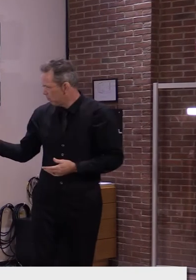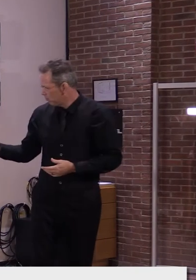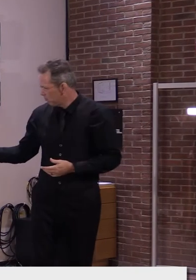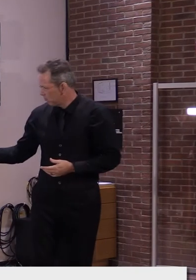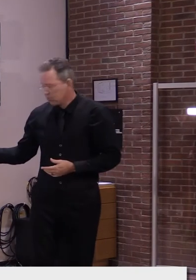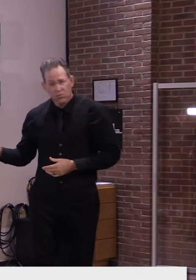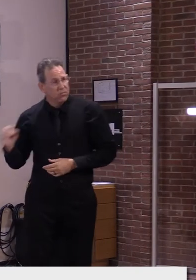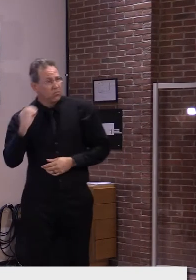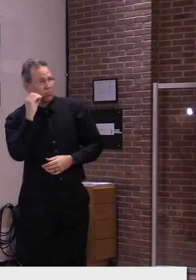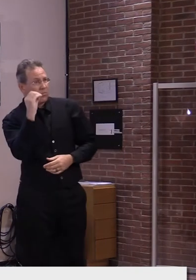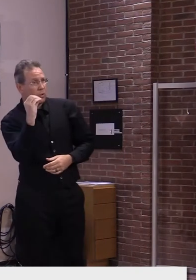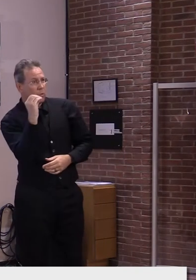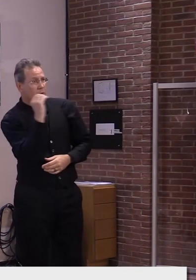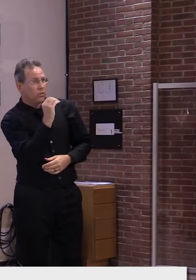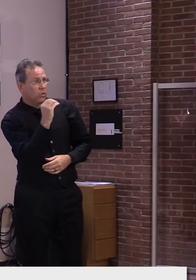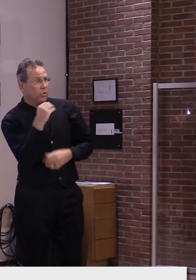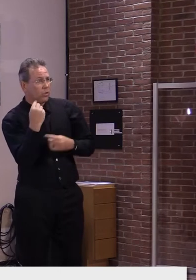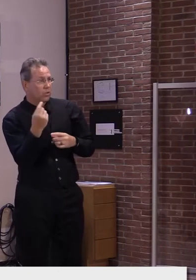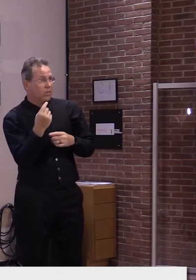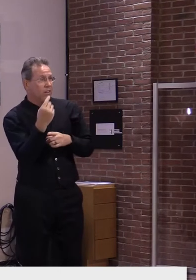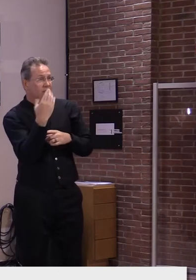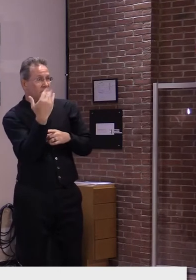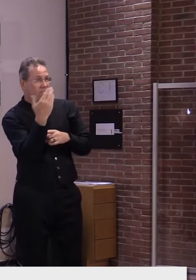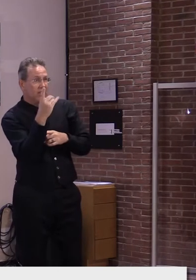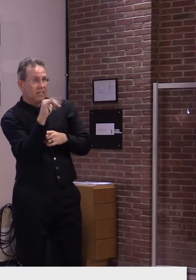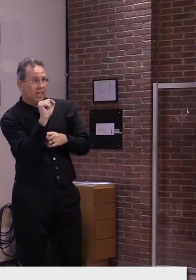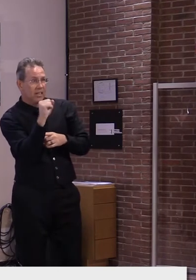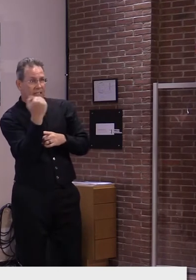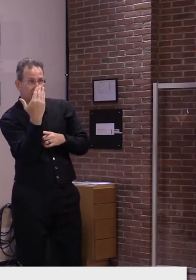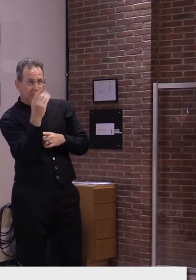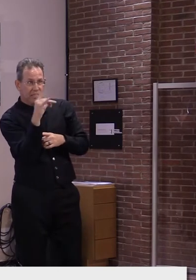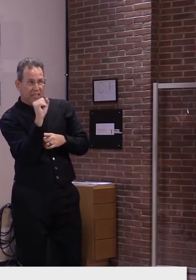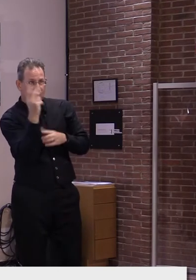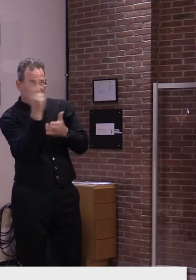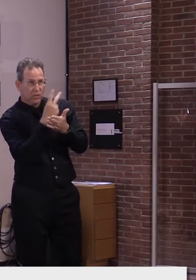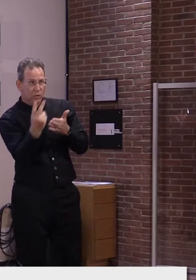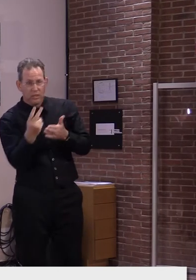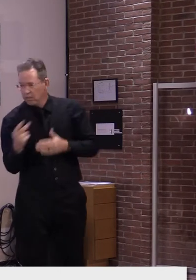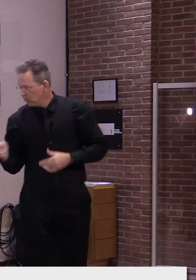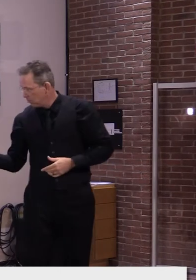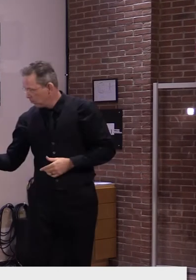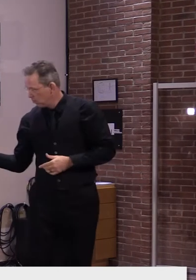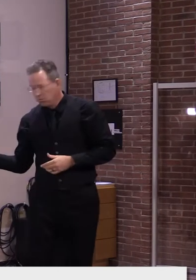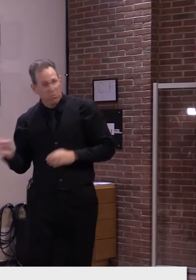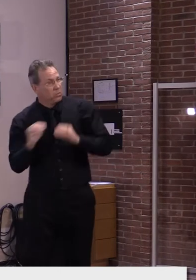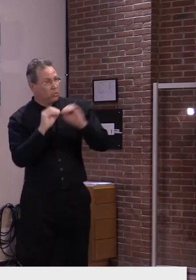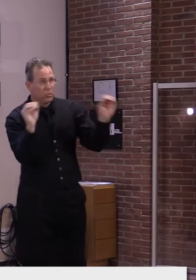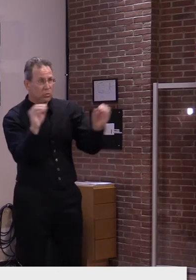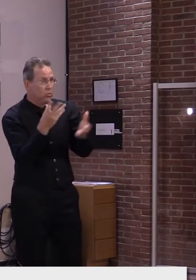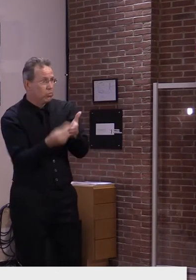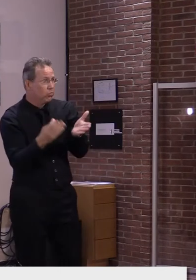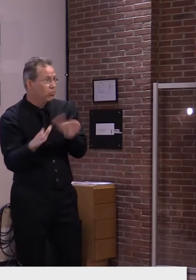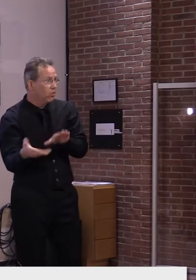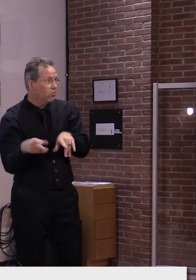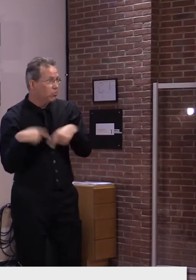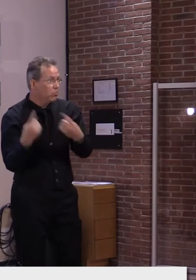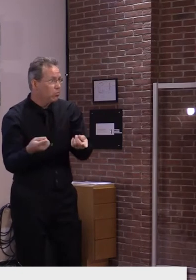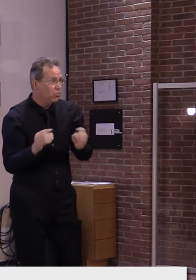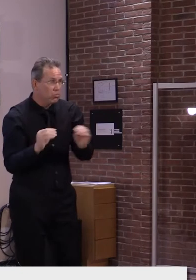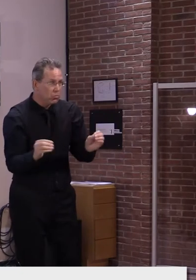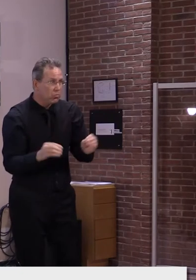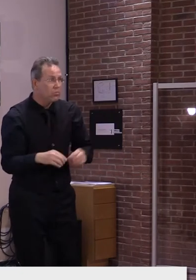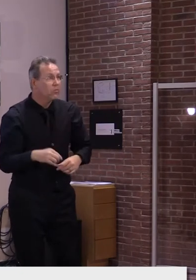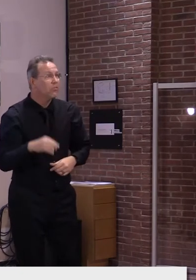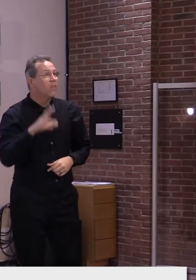without someone dying of COVID-19, making Vermont, as the governor said, the only state without a